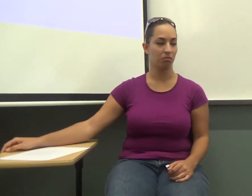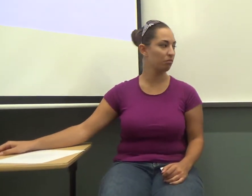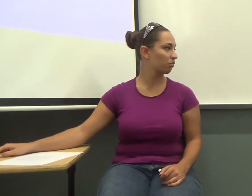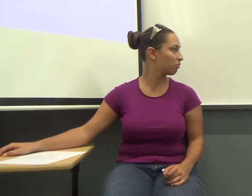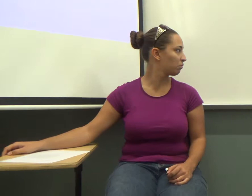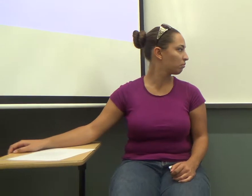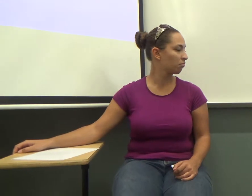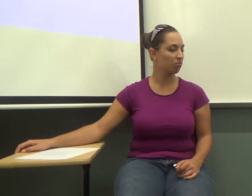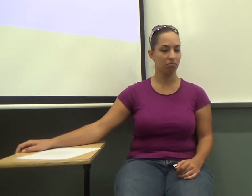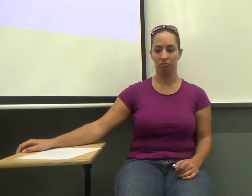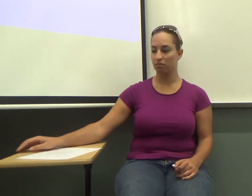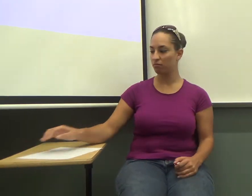Okay.